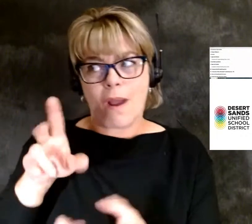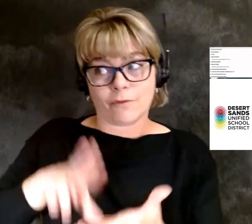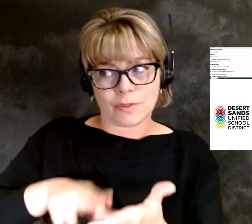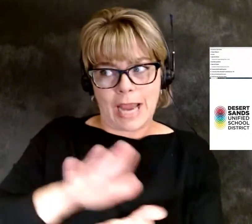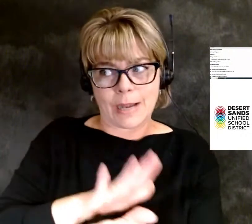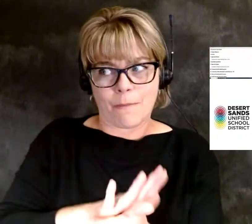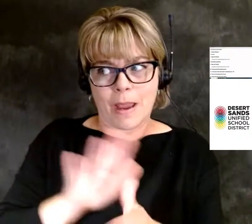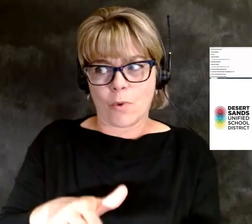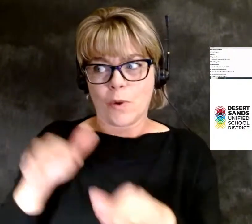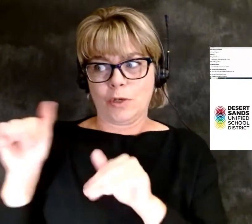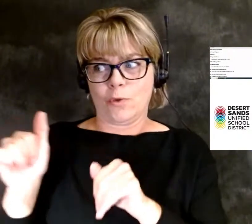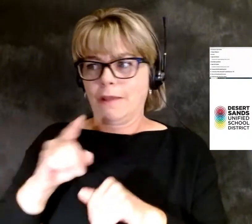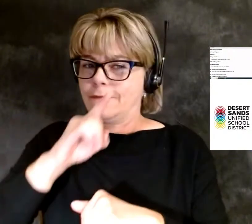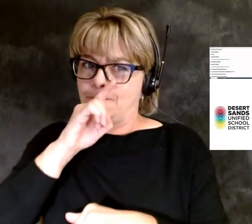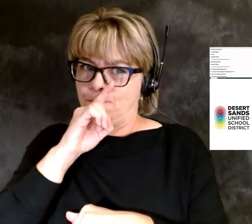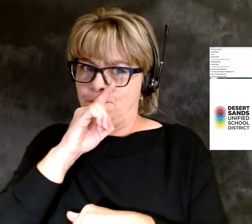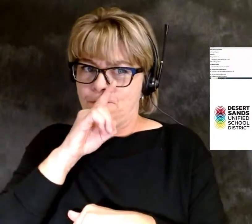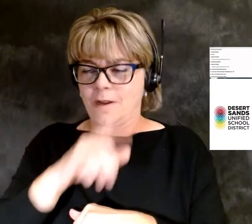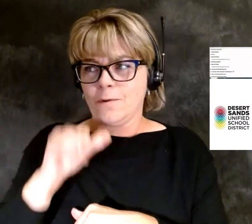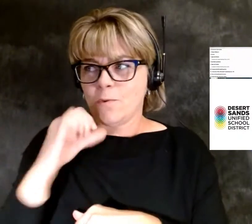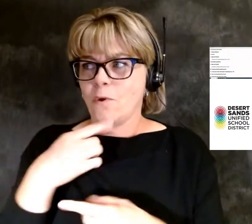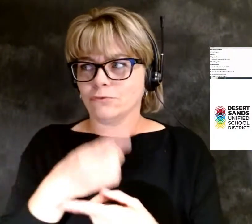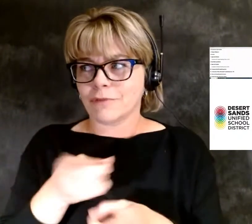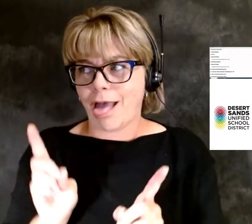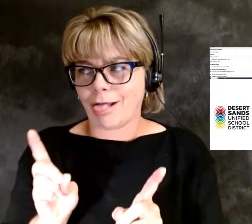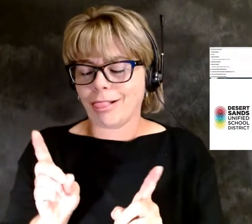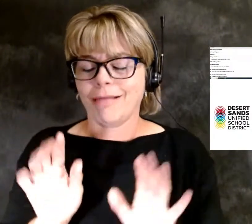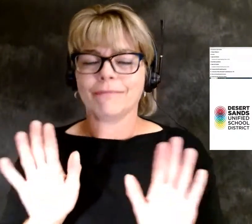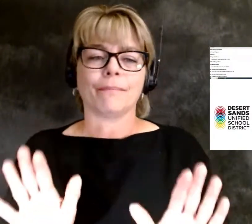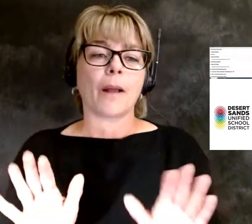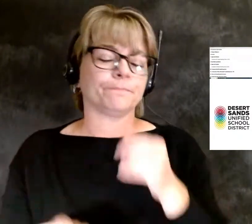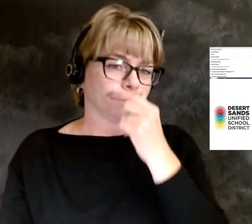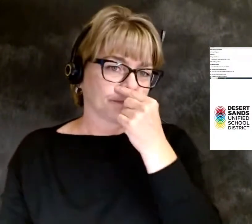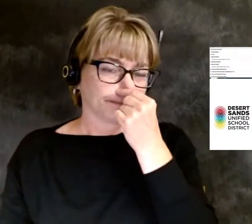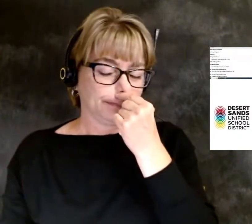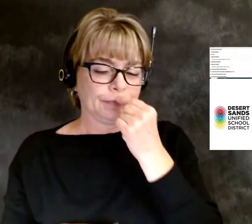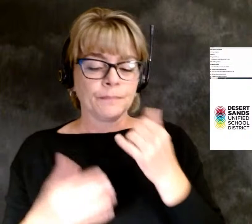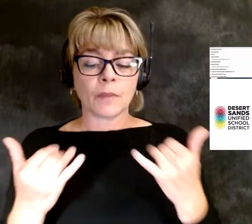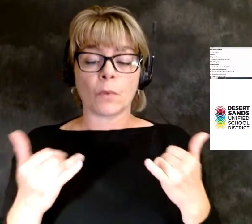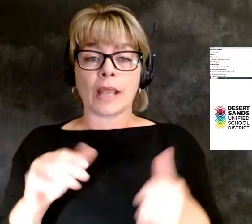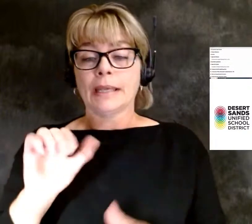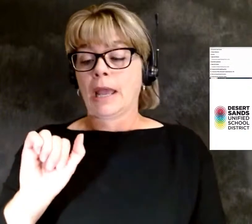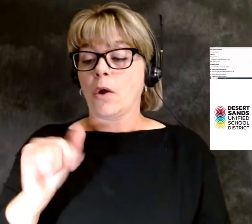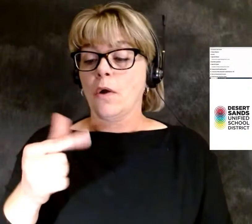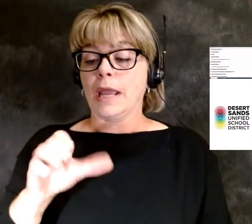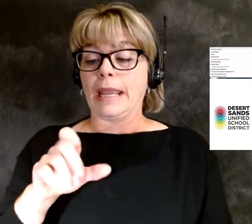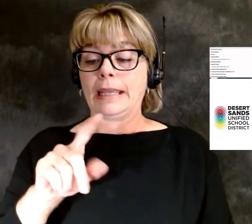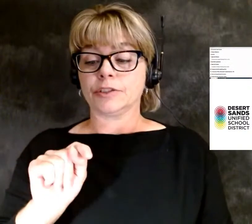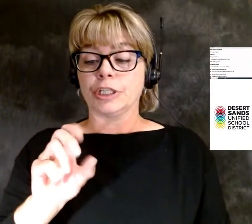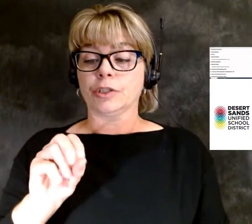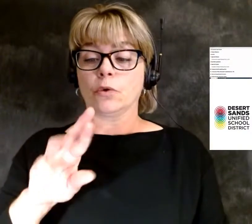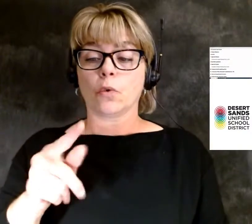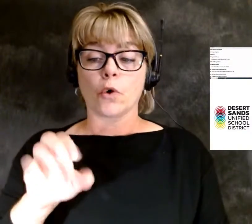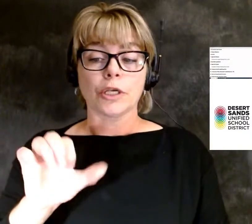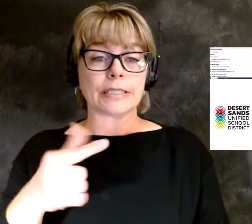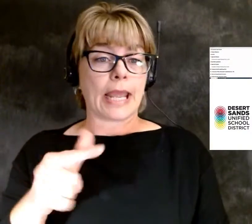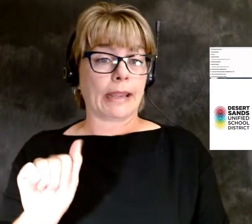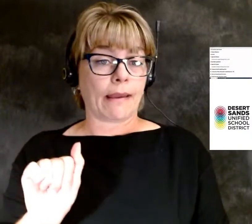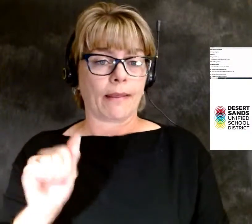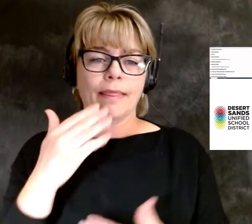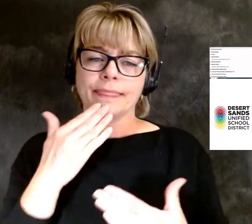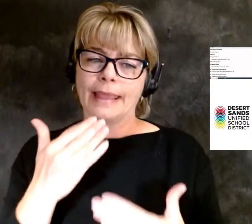going to tell anybody. Now, I wanted to just, to Agent Ortega, thank you. There really are not words to